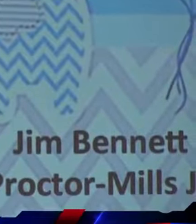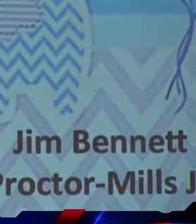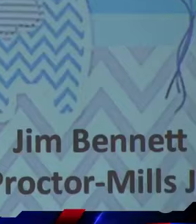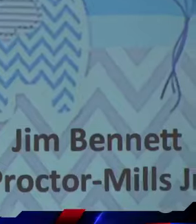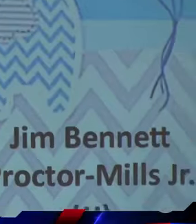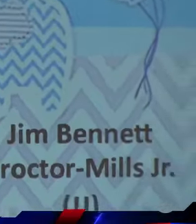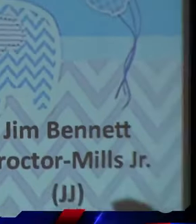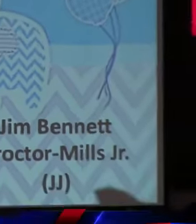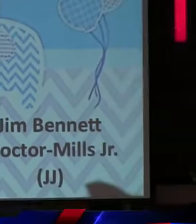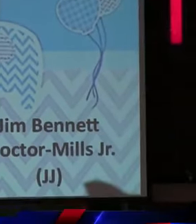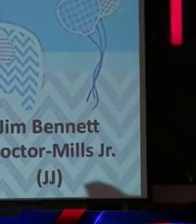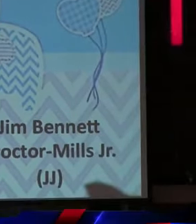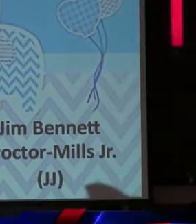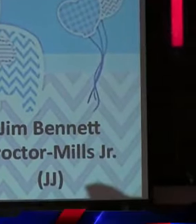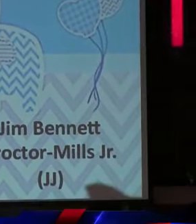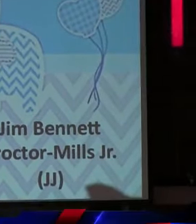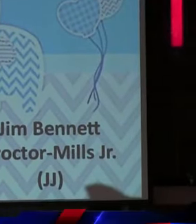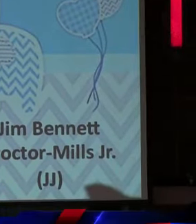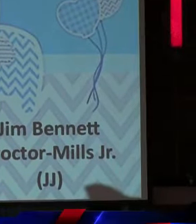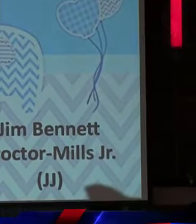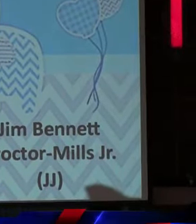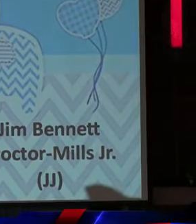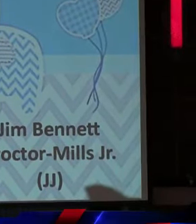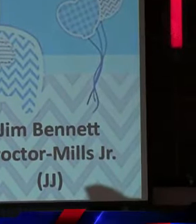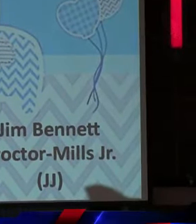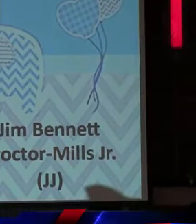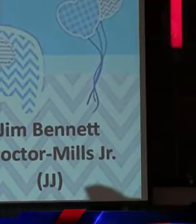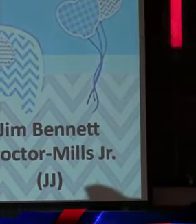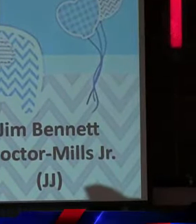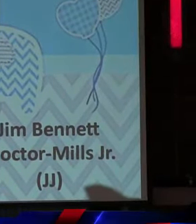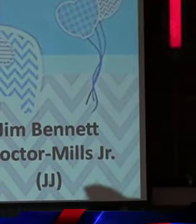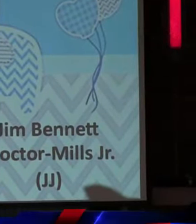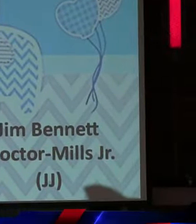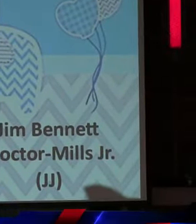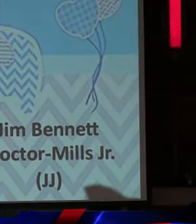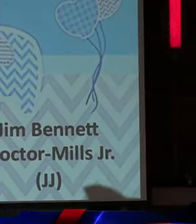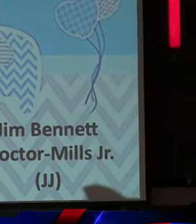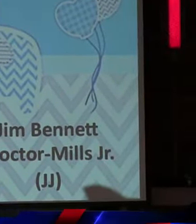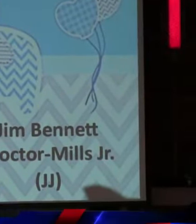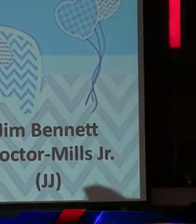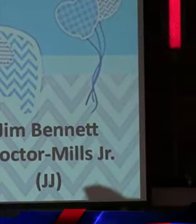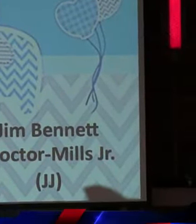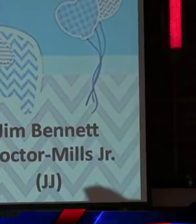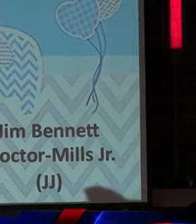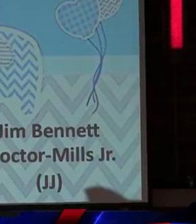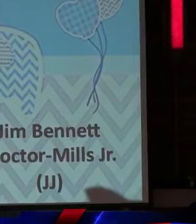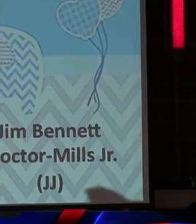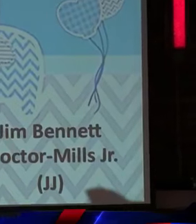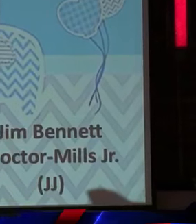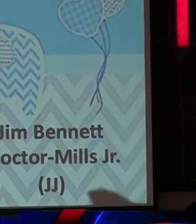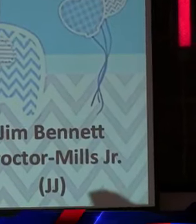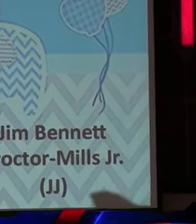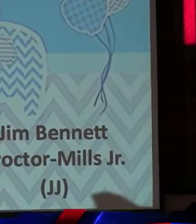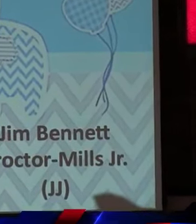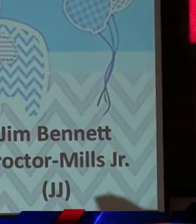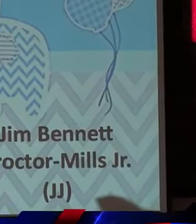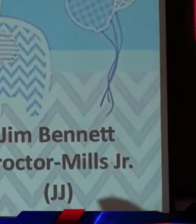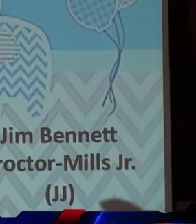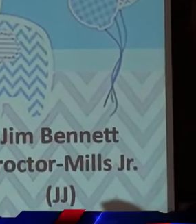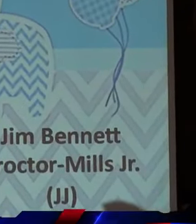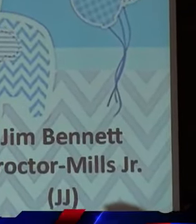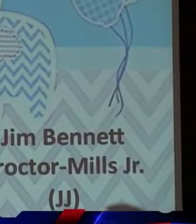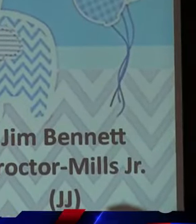He arrived April 15th and weighed in at 6 pounds, 12 ounces. And we congratulate his proud parents, Minister